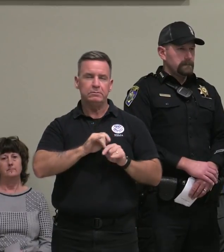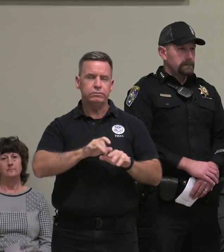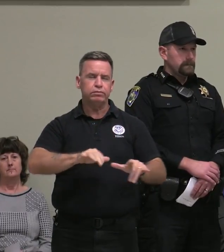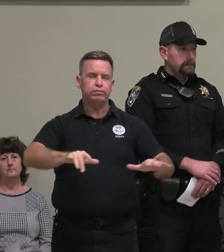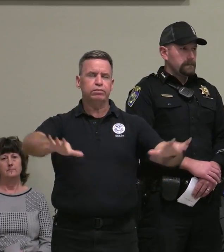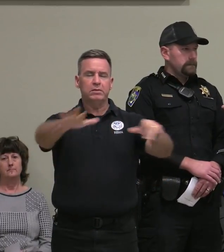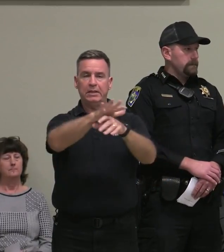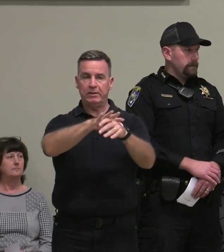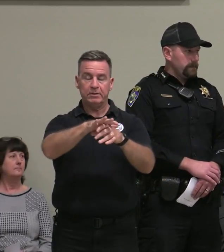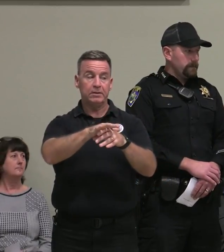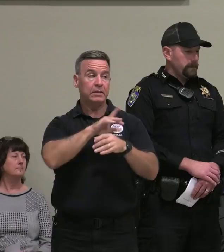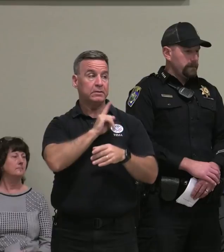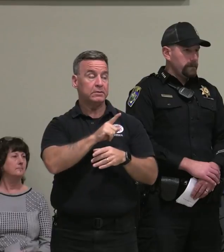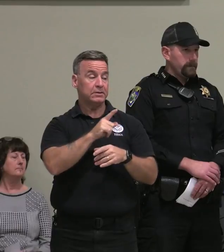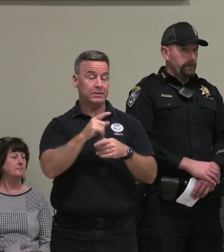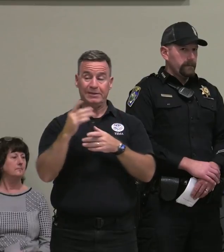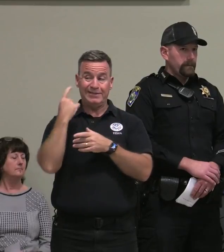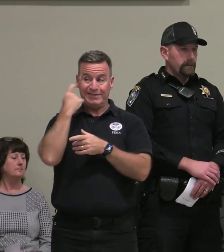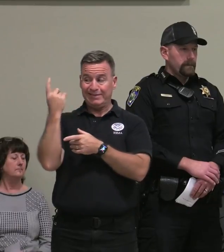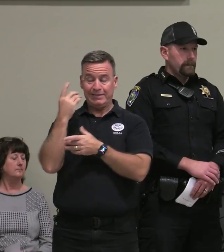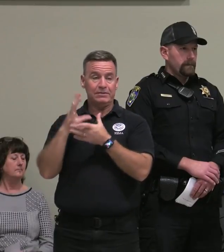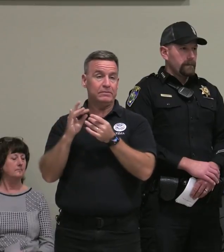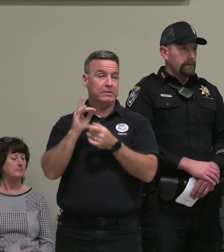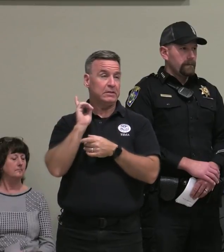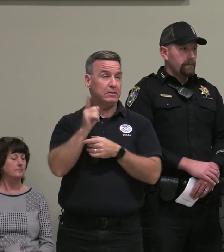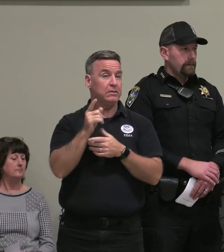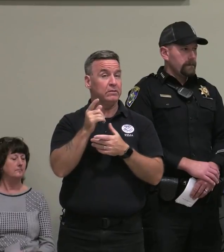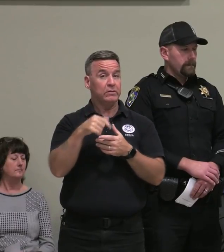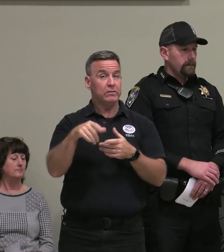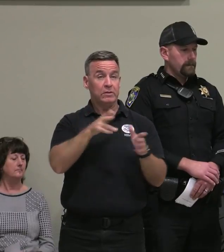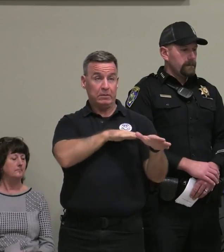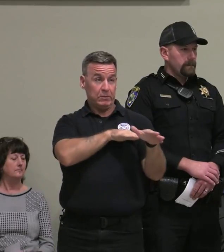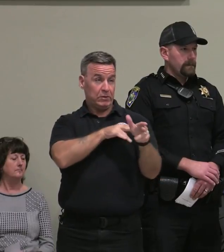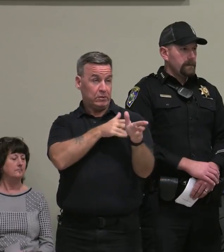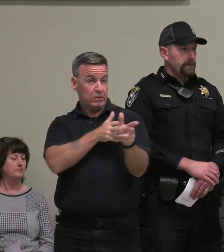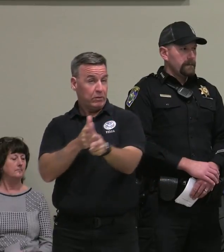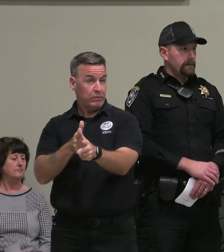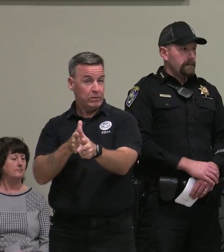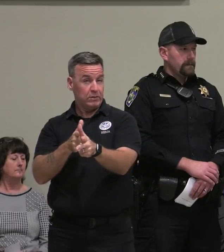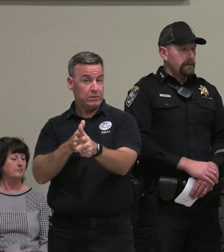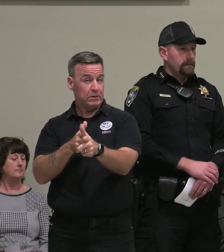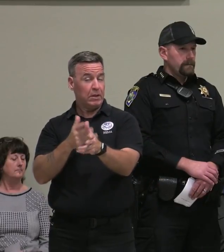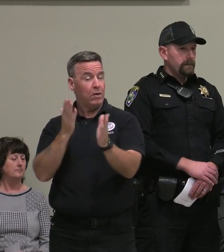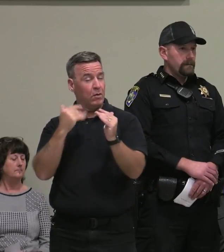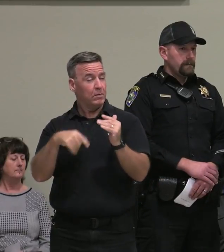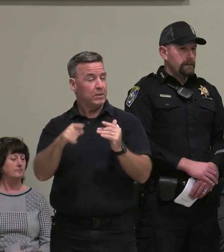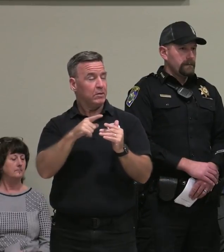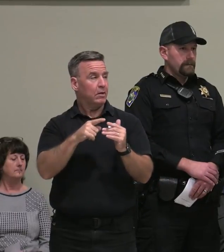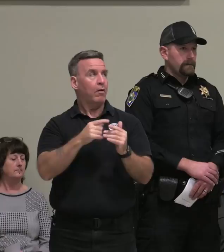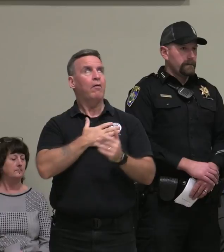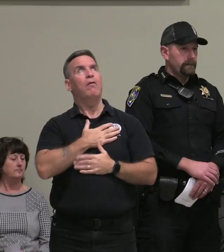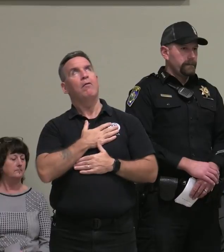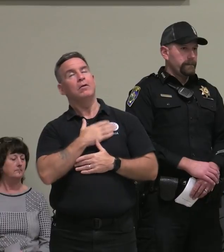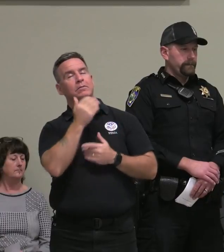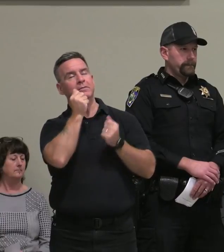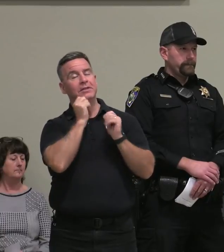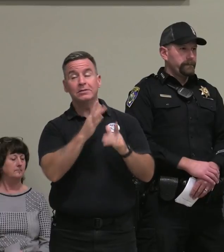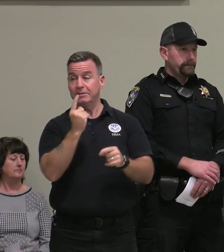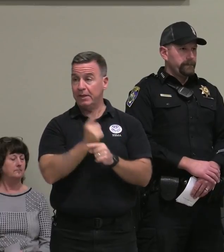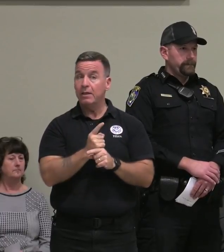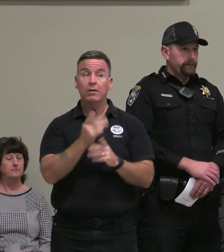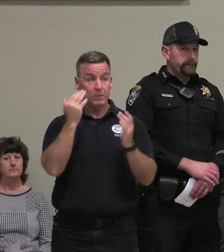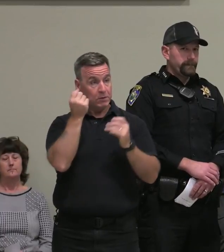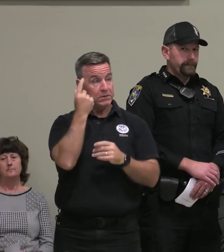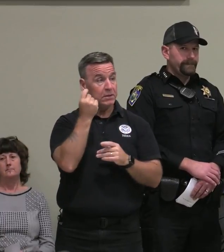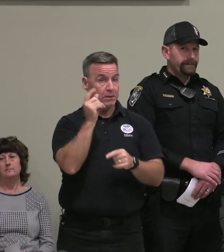those areas. As a matter of fact, as the chief said a moment ago, if you get pulled over, I hope that you count that as a blessing, right? I hope that you